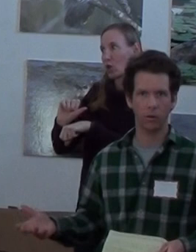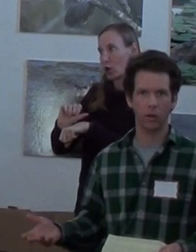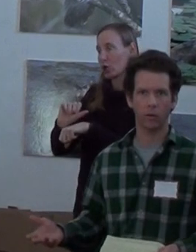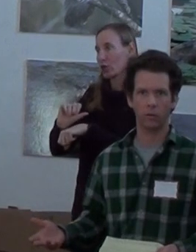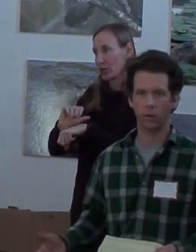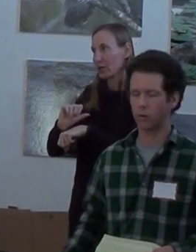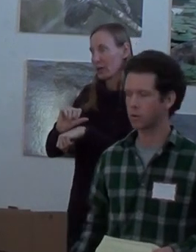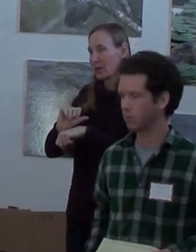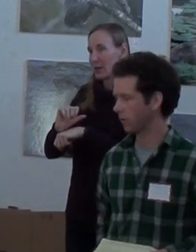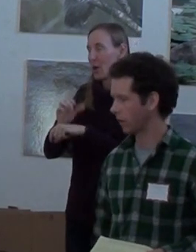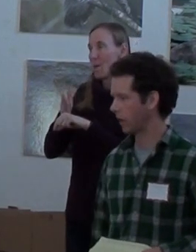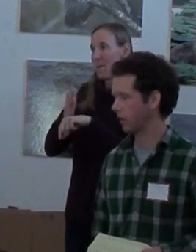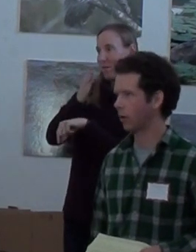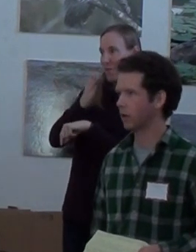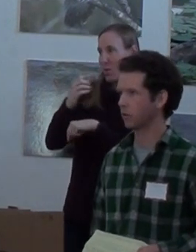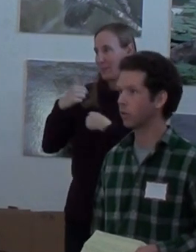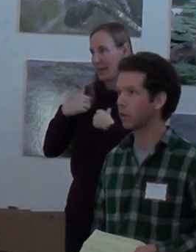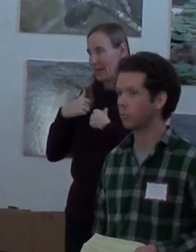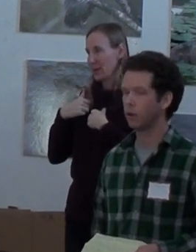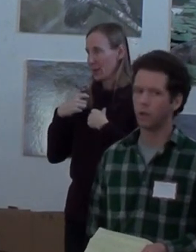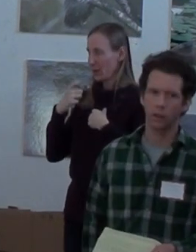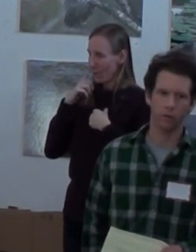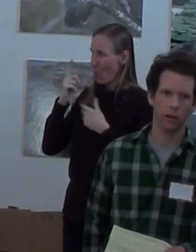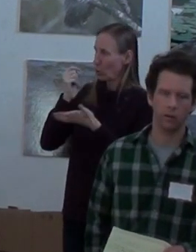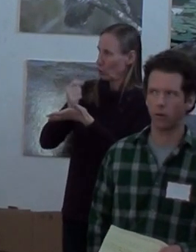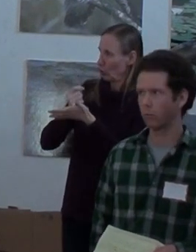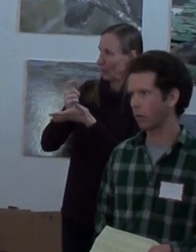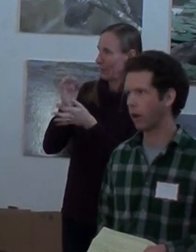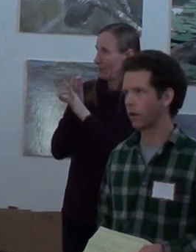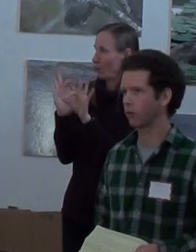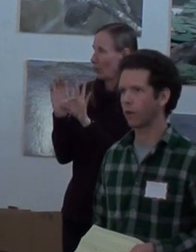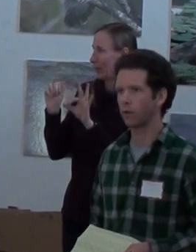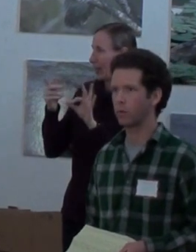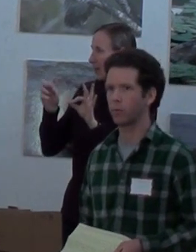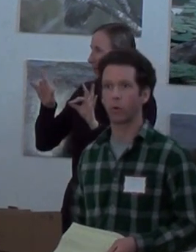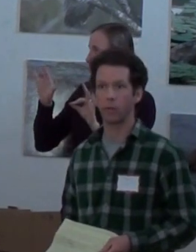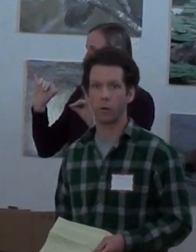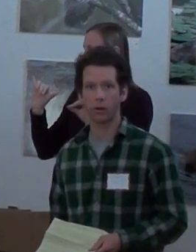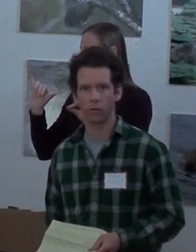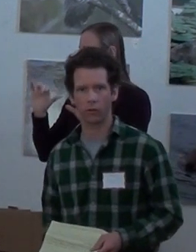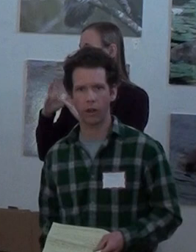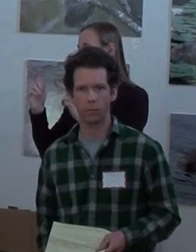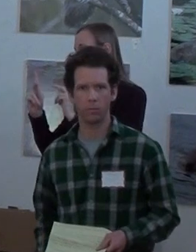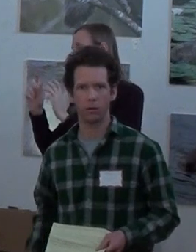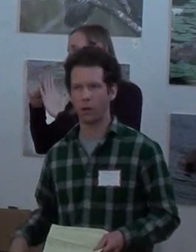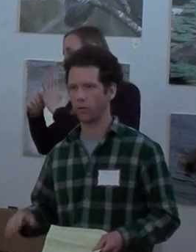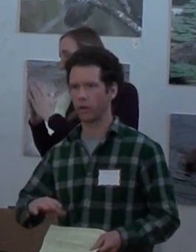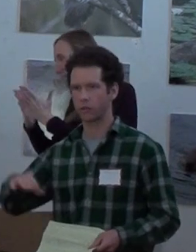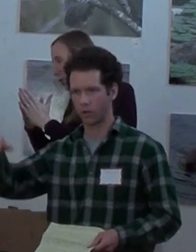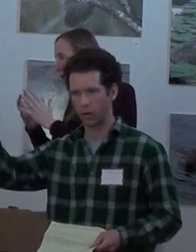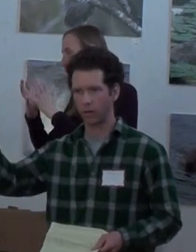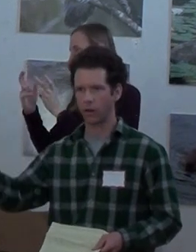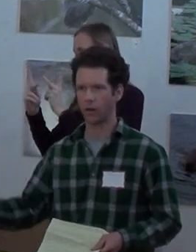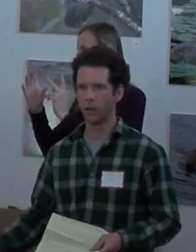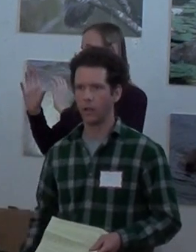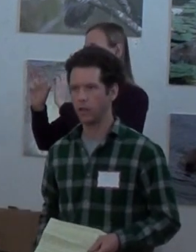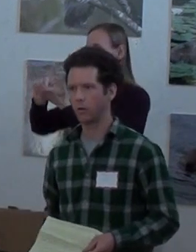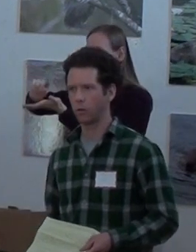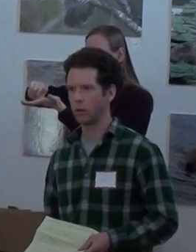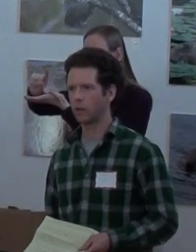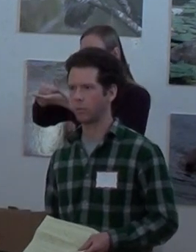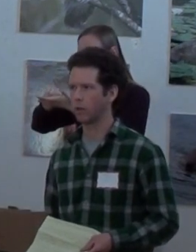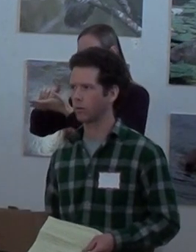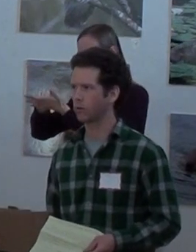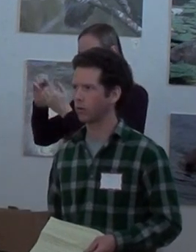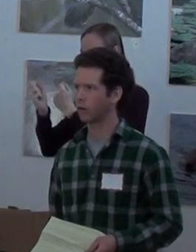an apiary without treatments, and I had to go actually see him because there's a lot of people who write books, there's a lot of people who have literature out there, and